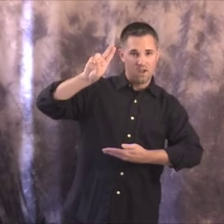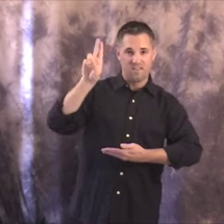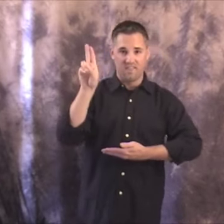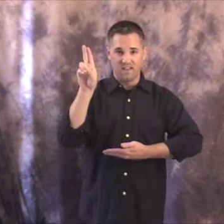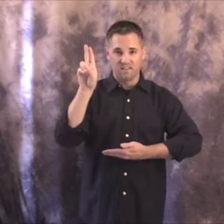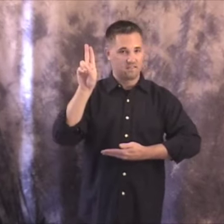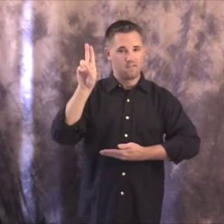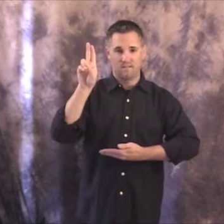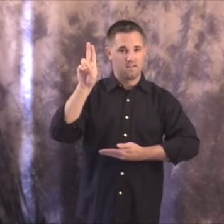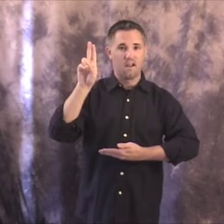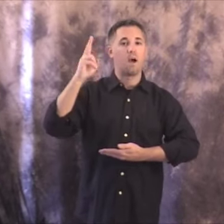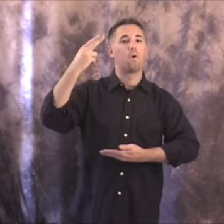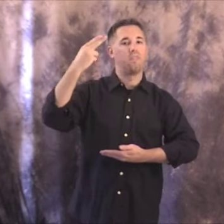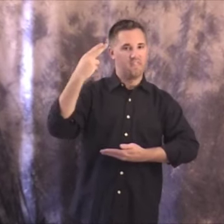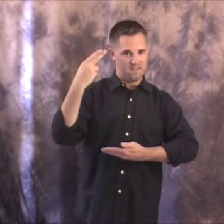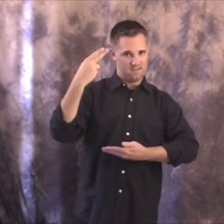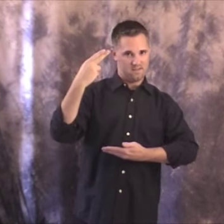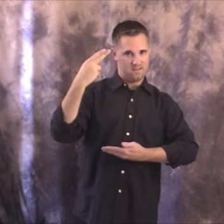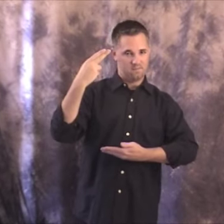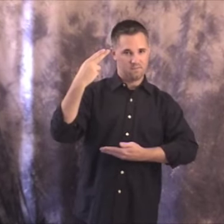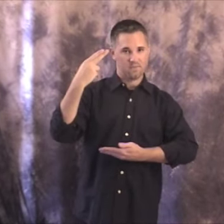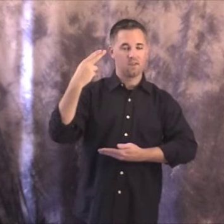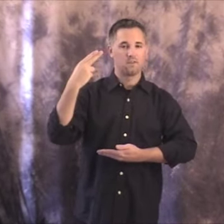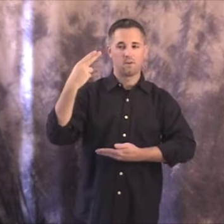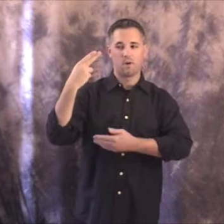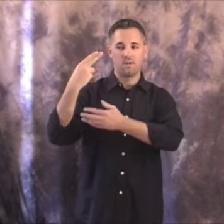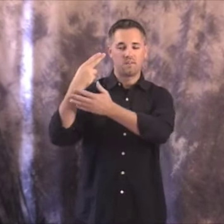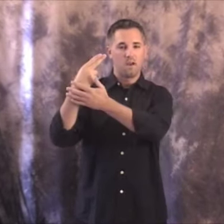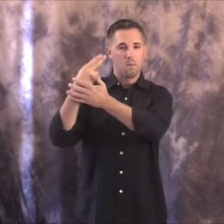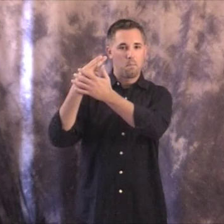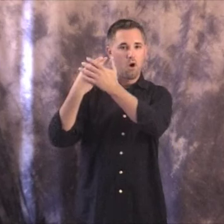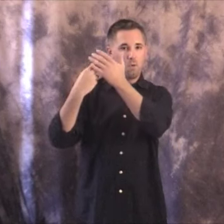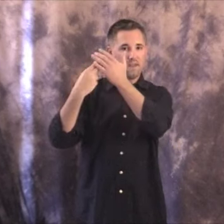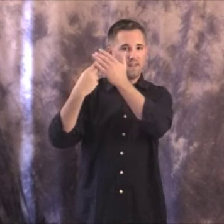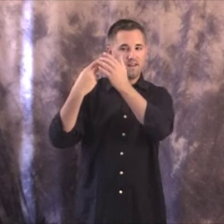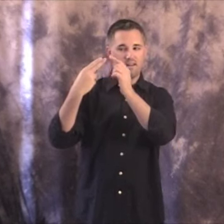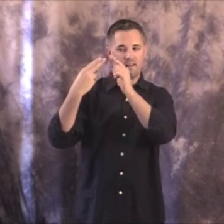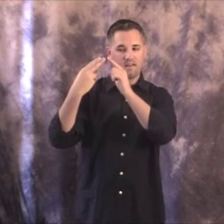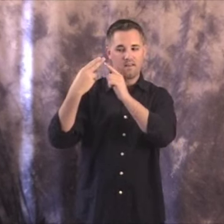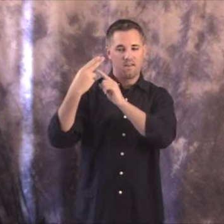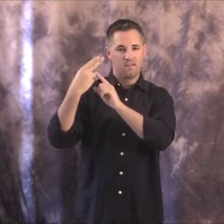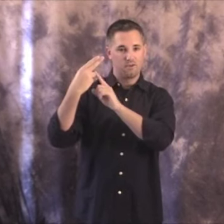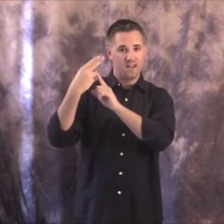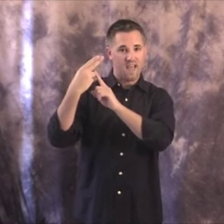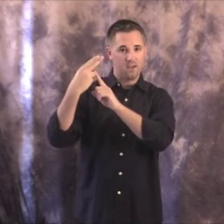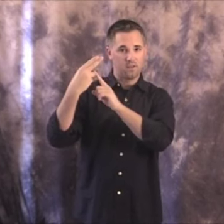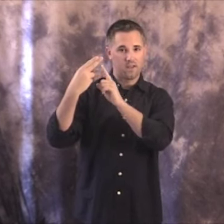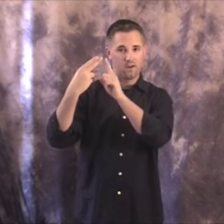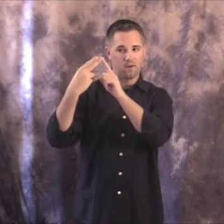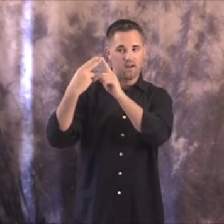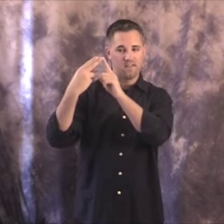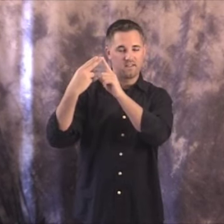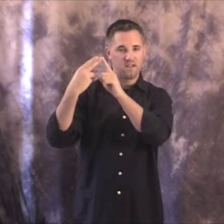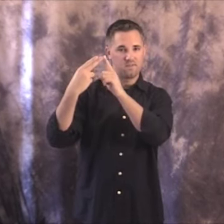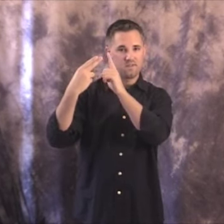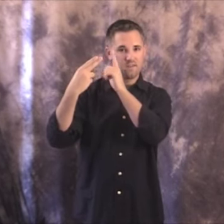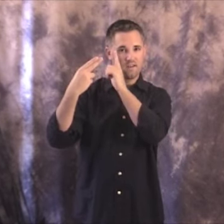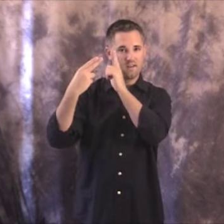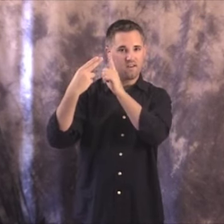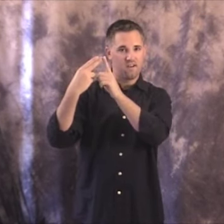and this. I want this. So notice, palm in, there's an angle here, and the tips of